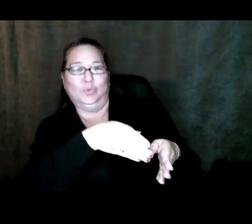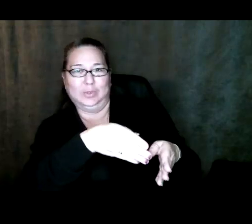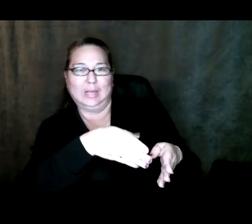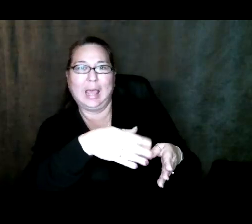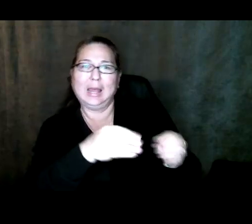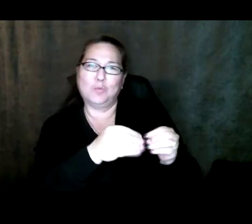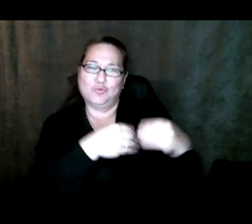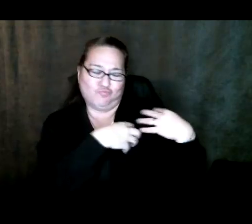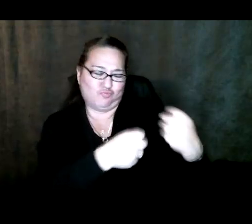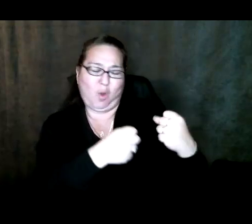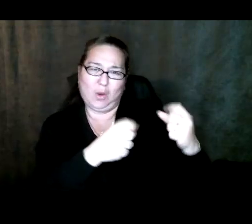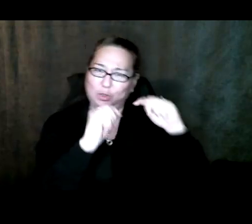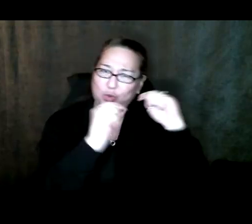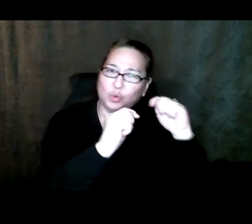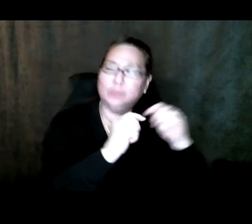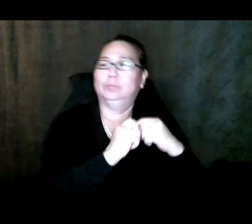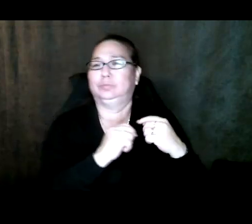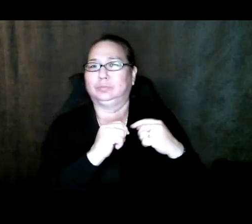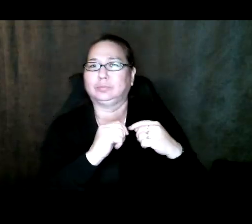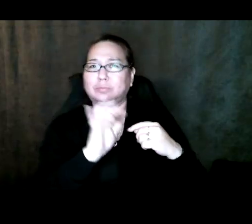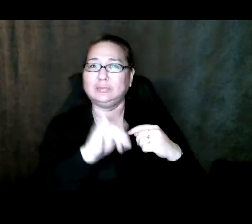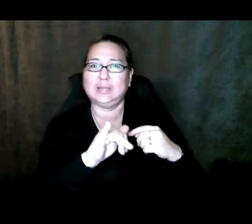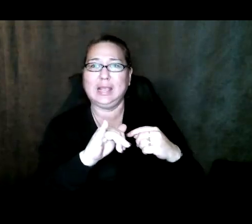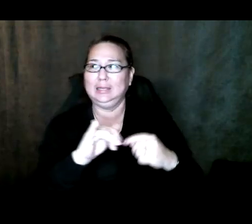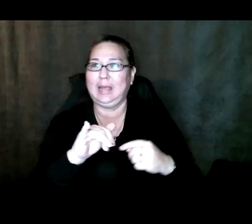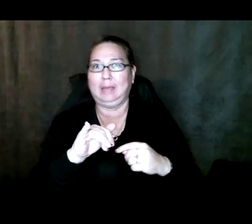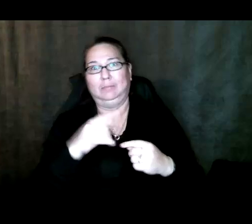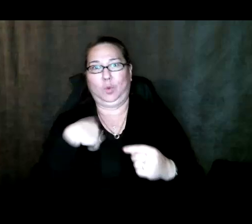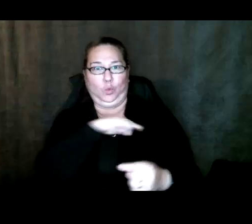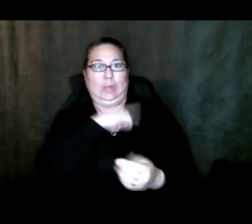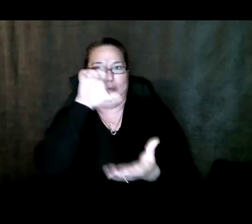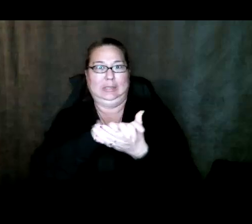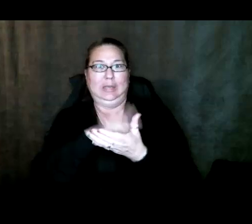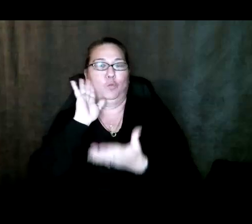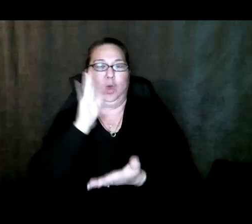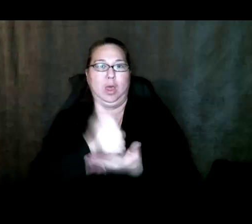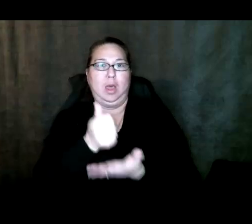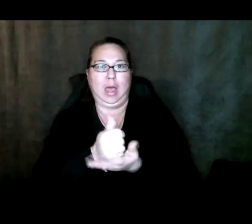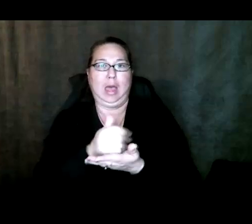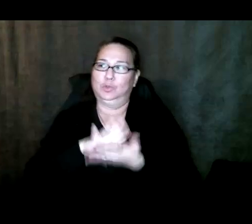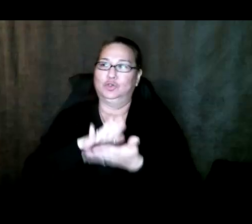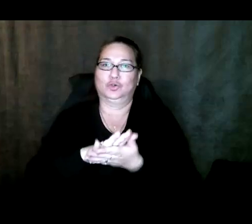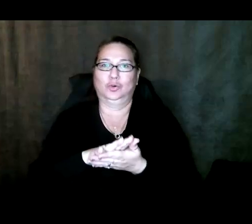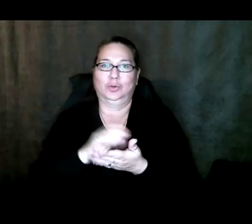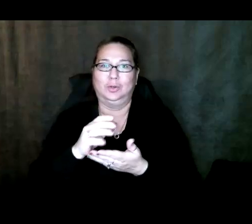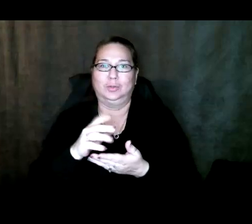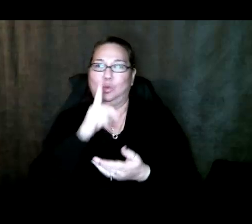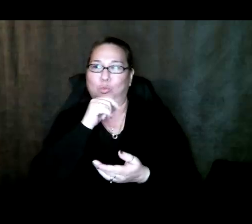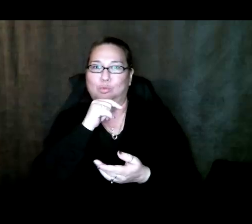And we do believe that would help move a school that might be stuck. Thank you. I hope I answered your questions.